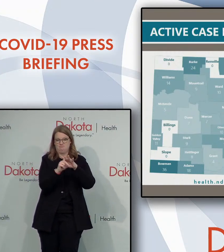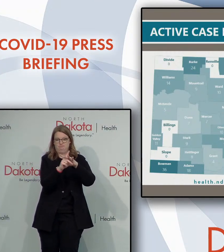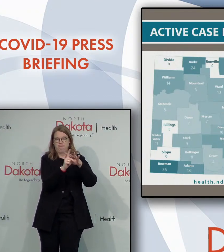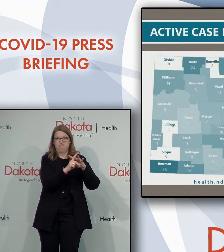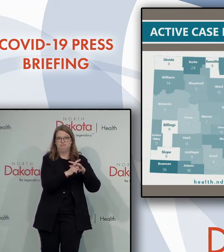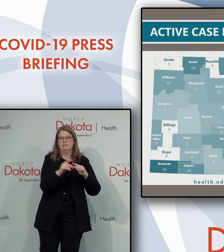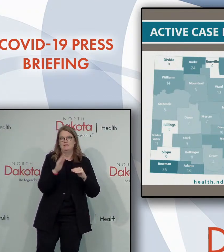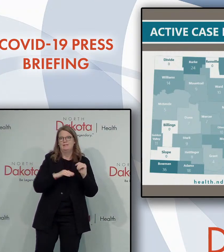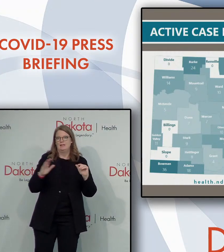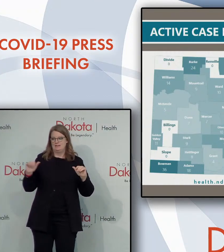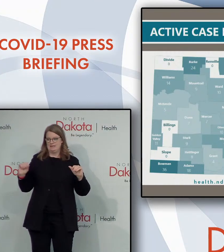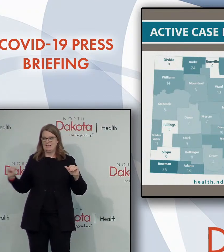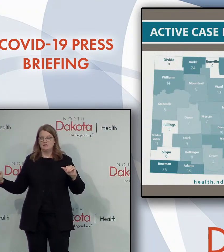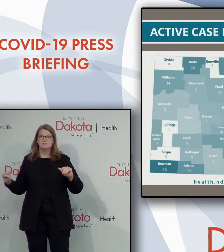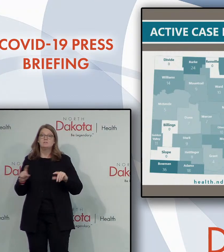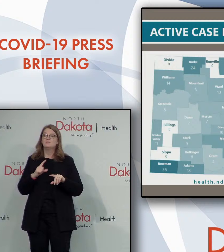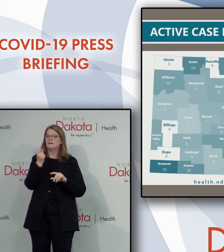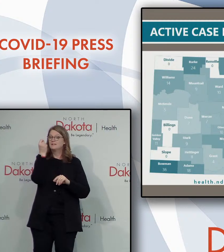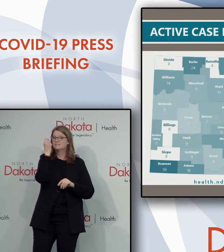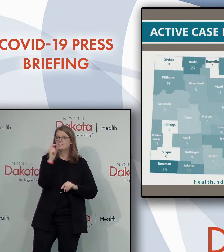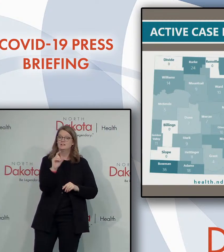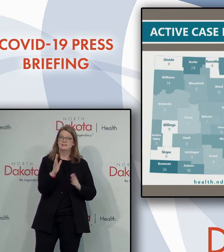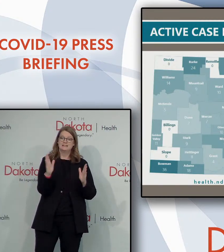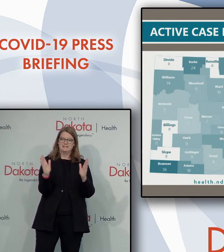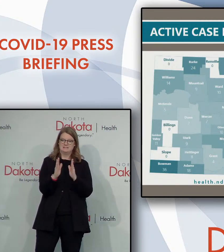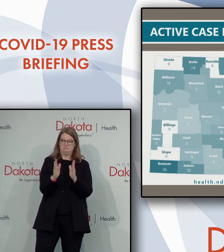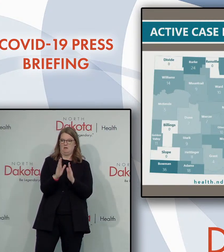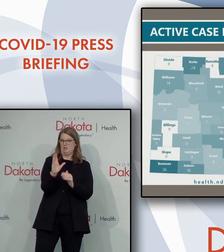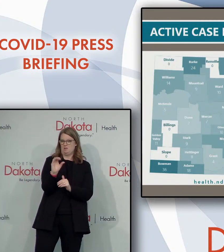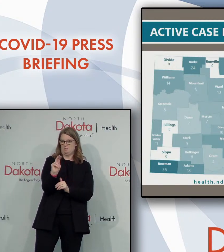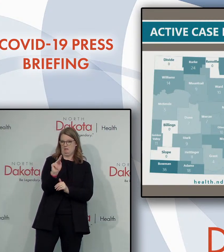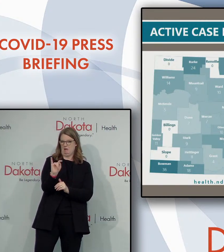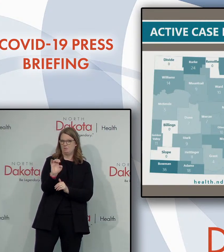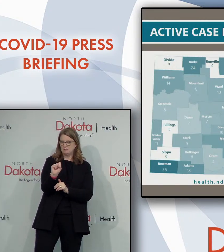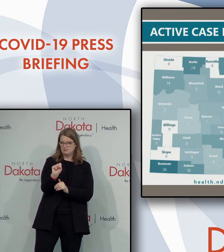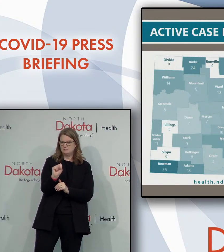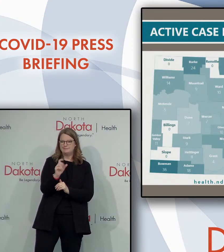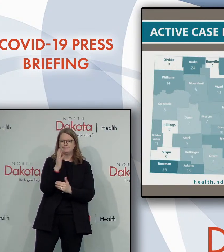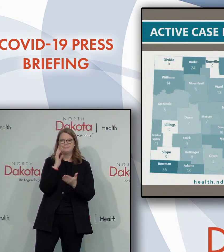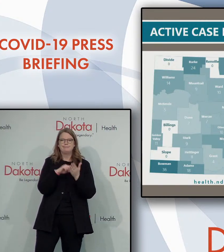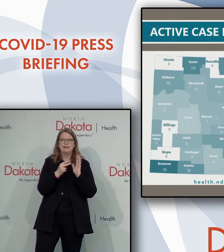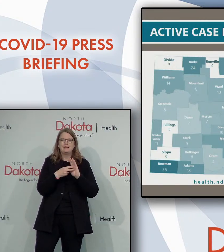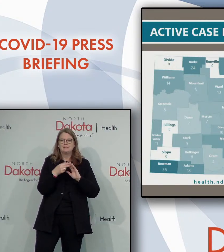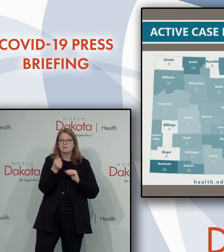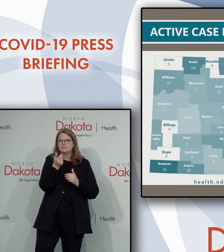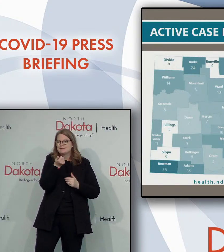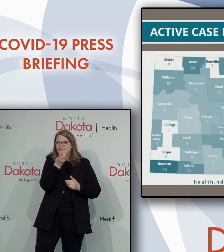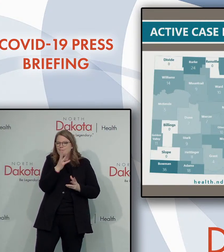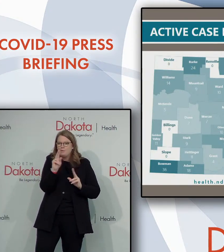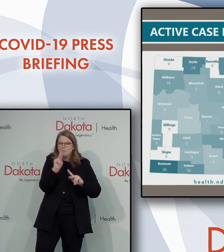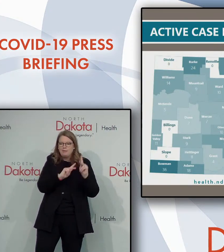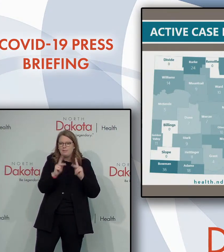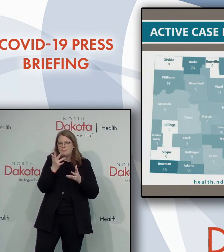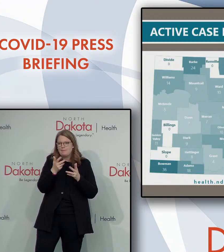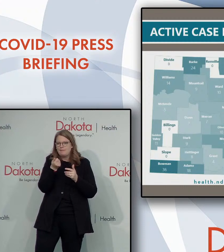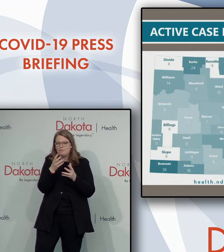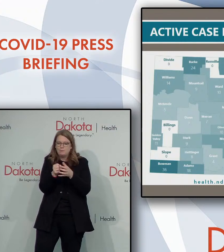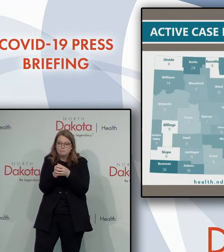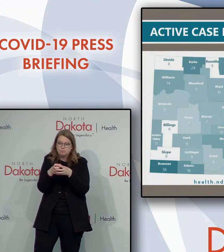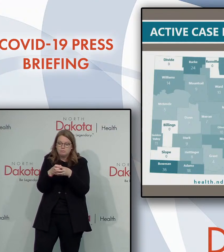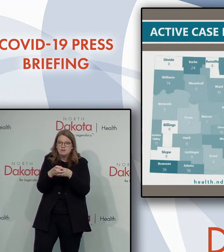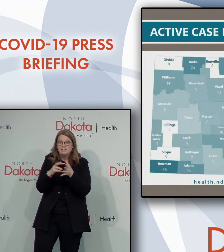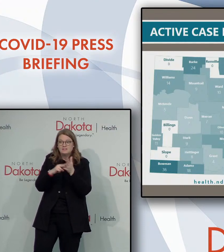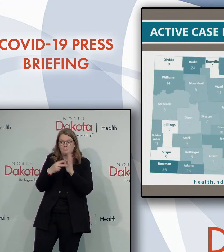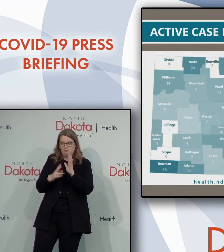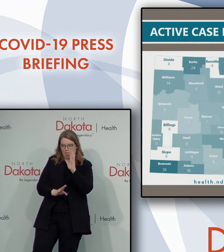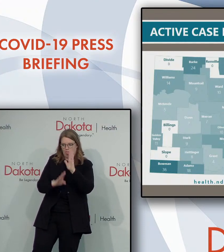We have some smaller counties where the data gets a little skewed because we have low populations and we might have a small outbreak, which drives them up. But